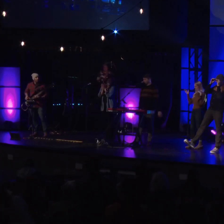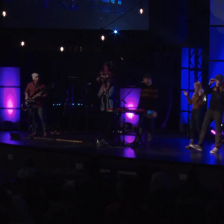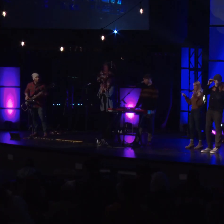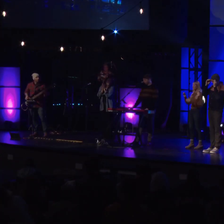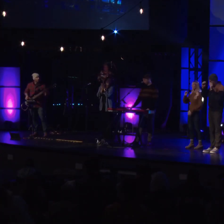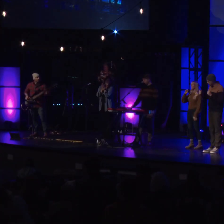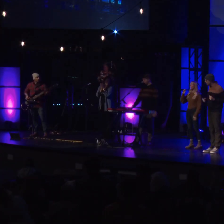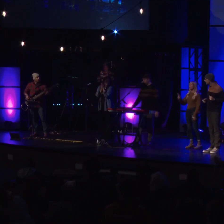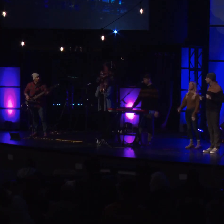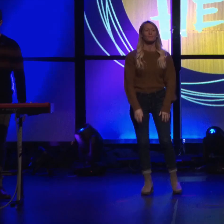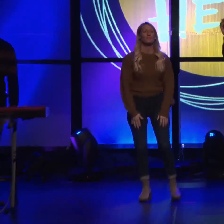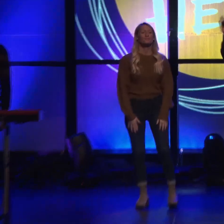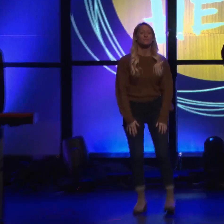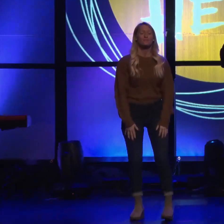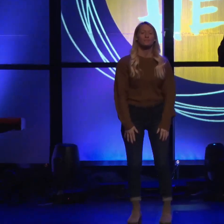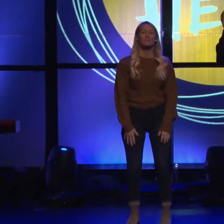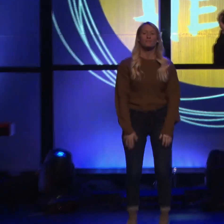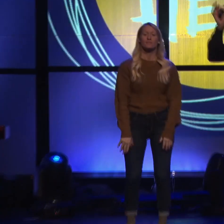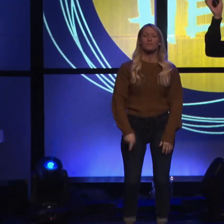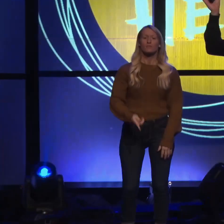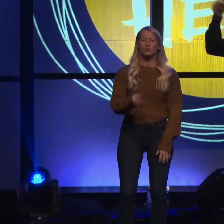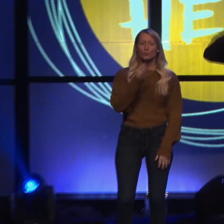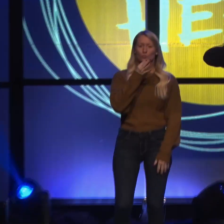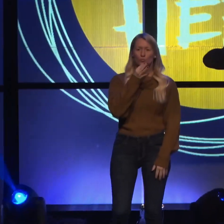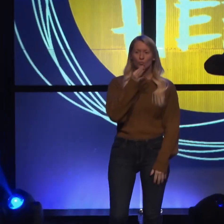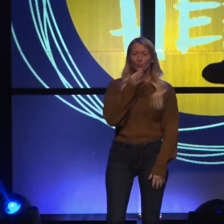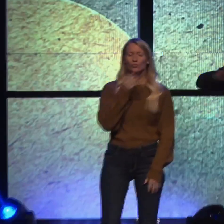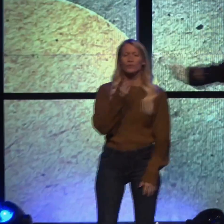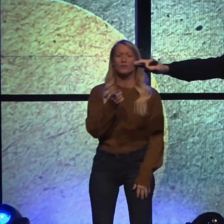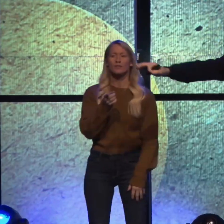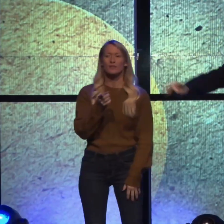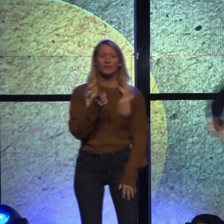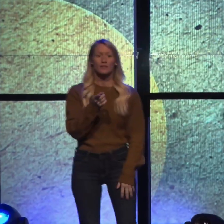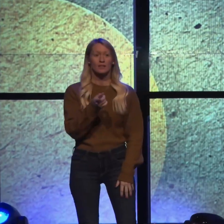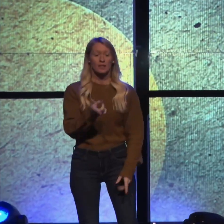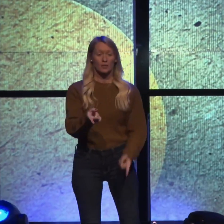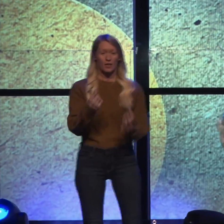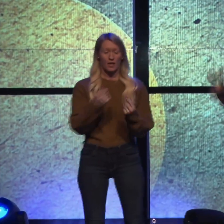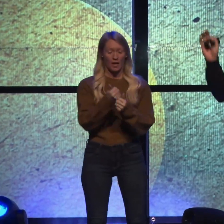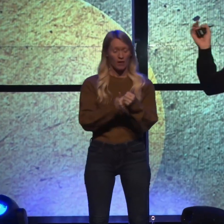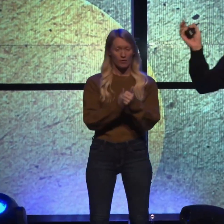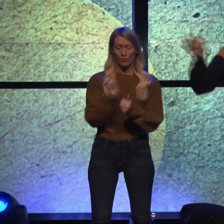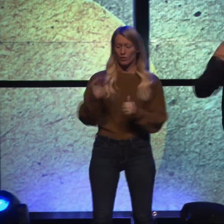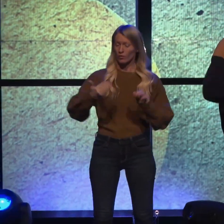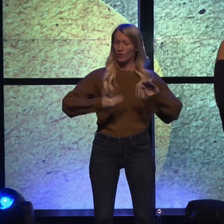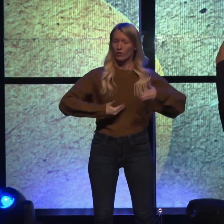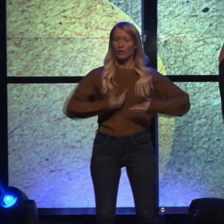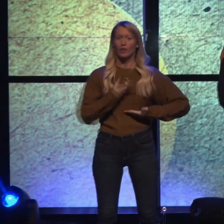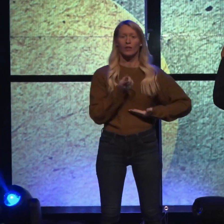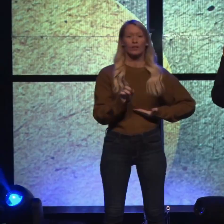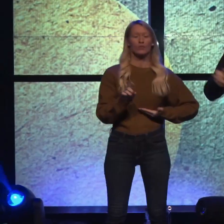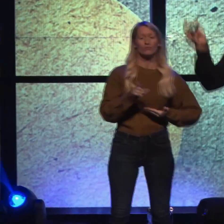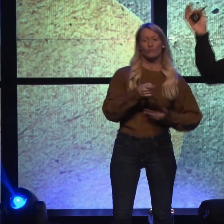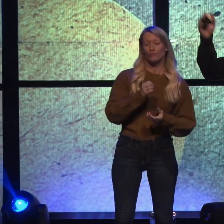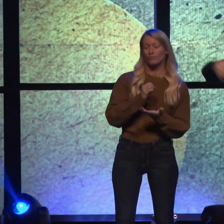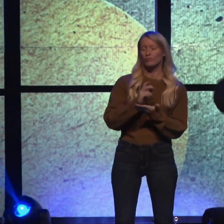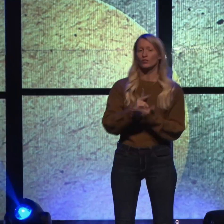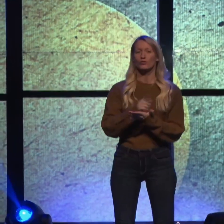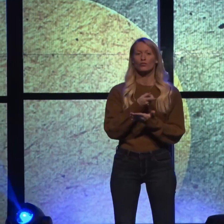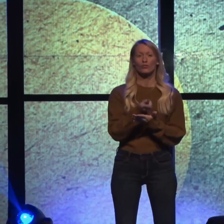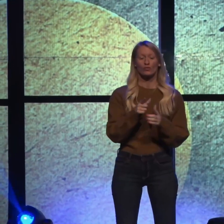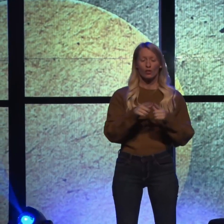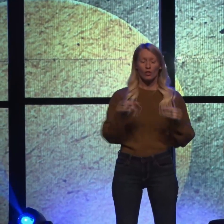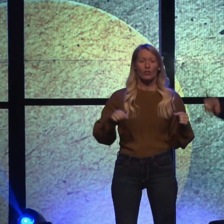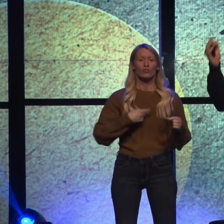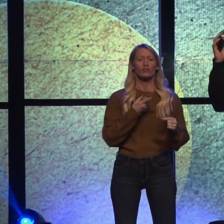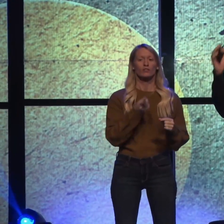All right. So, in just a minute, we're going to come back in here. Everybody's welcome. Whether you're an official card-carrying member or not, you're welcome to stick